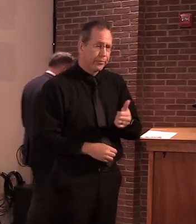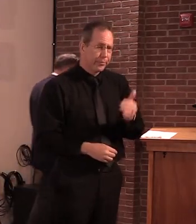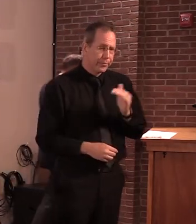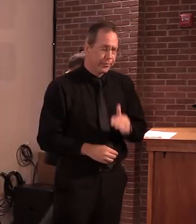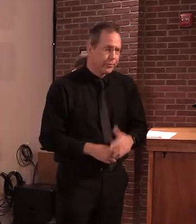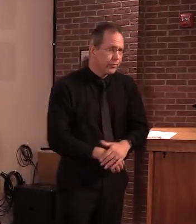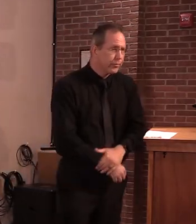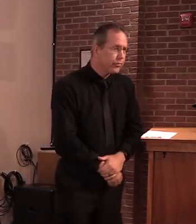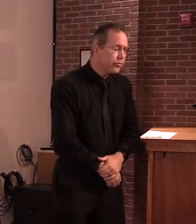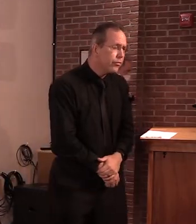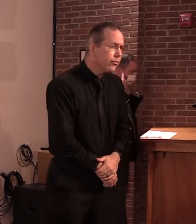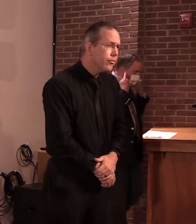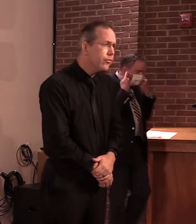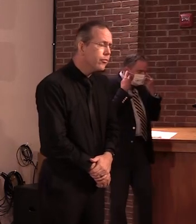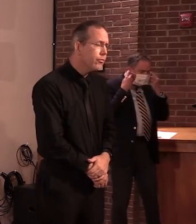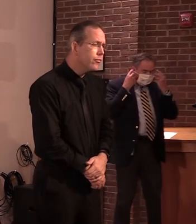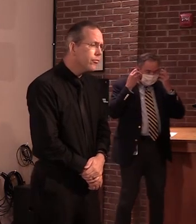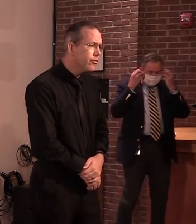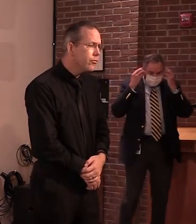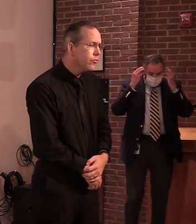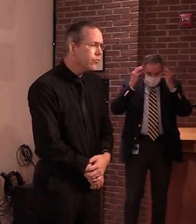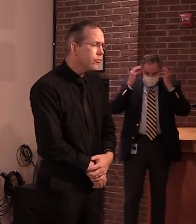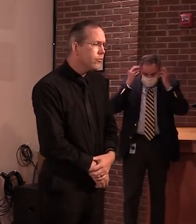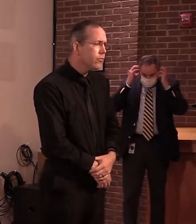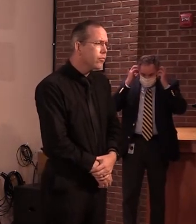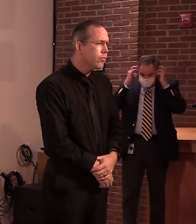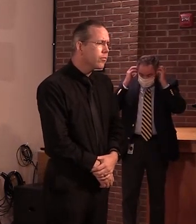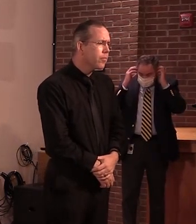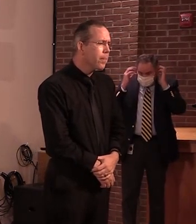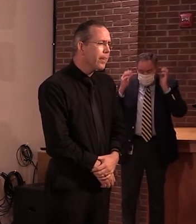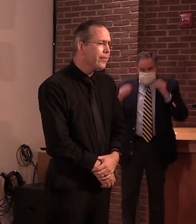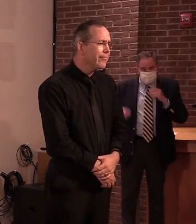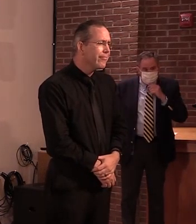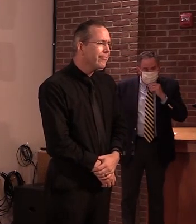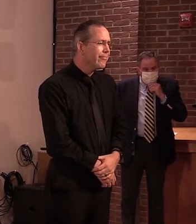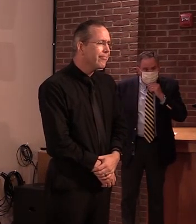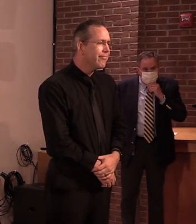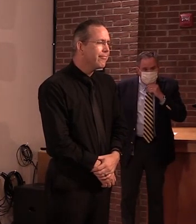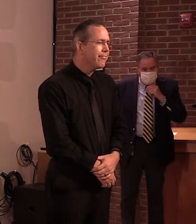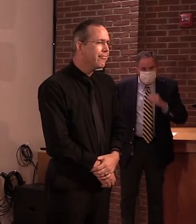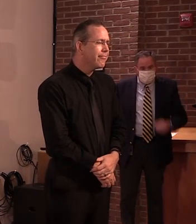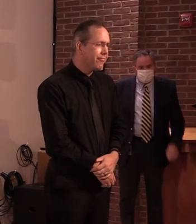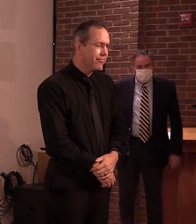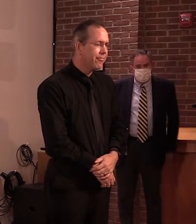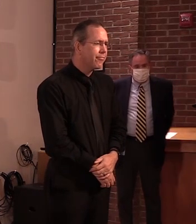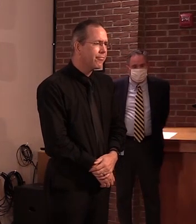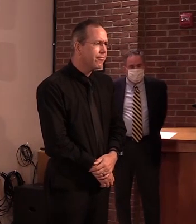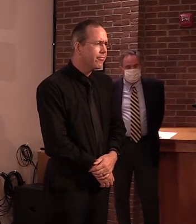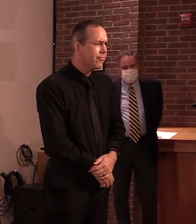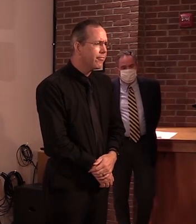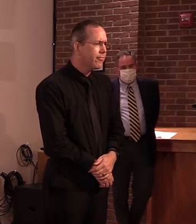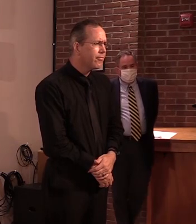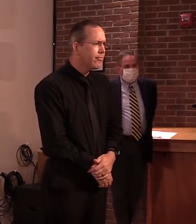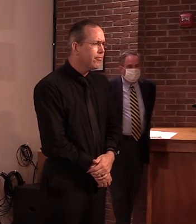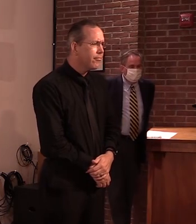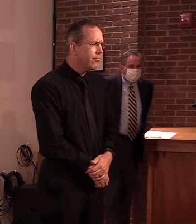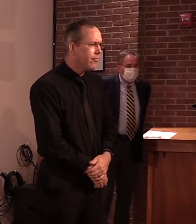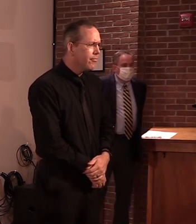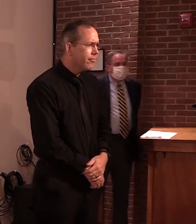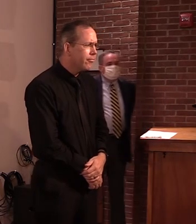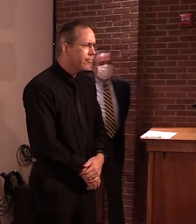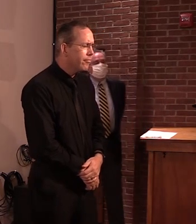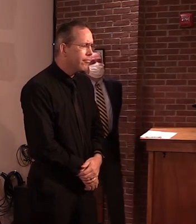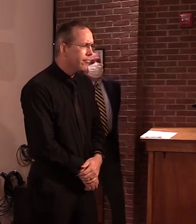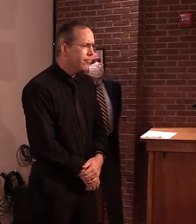Hi, everybody. I guess it's now good afternoon. Two questions on the school opening. The science is